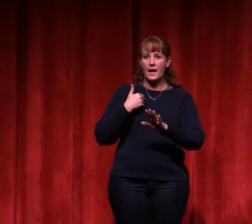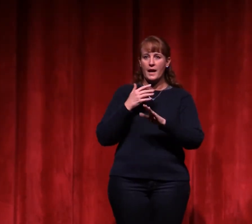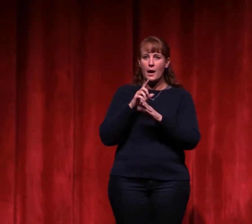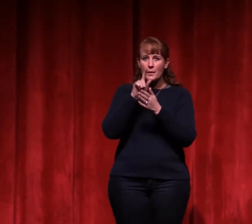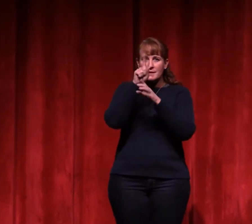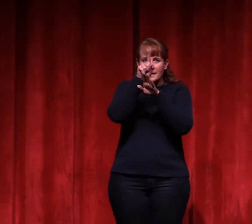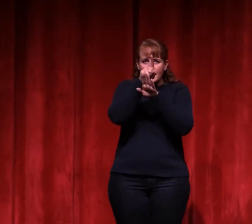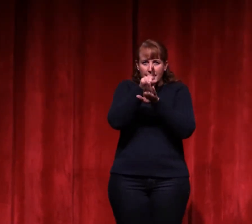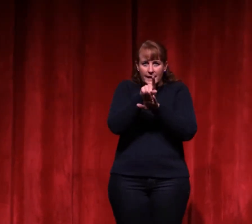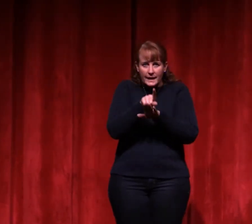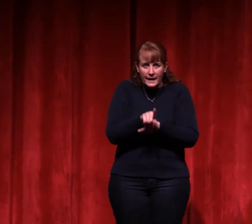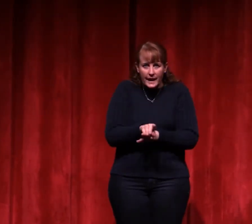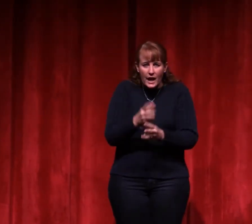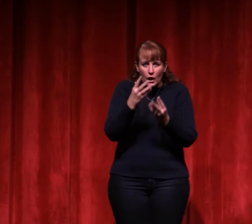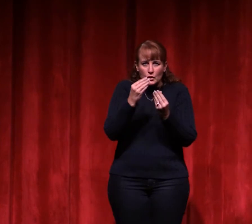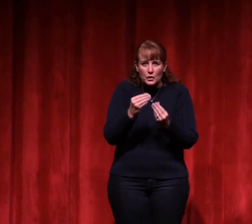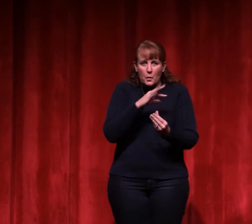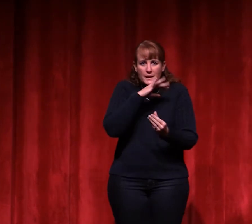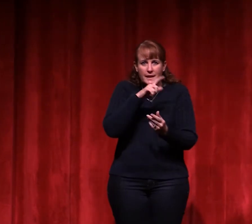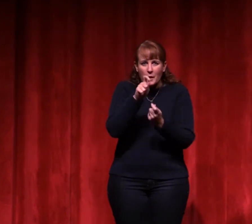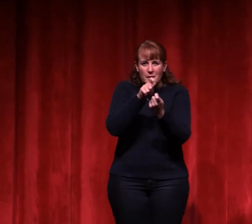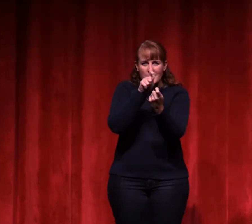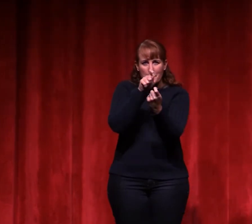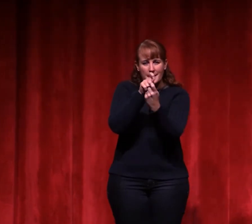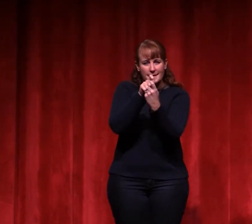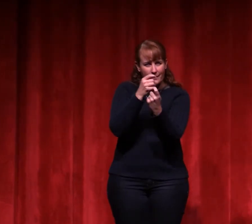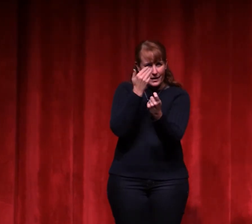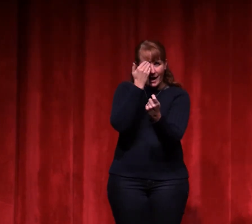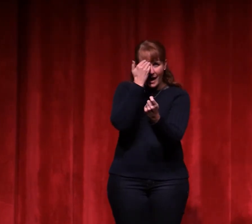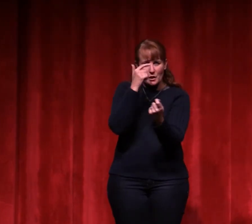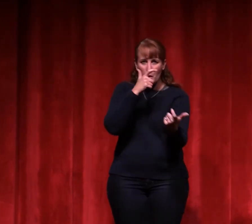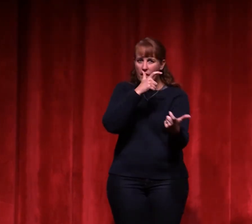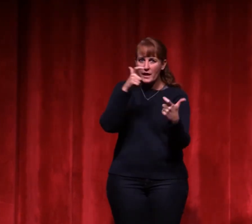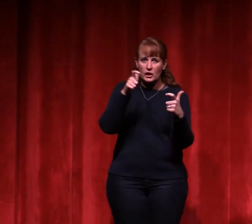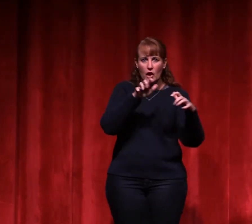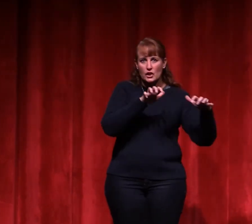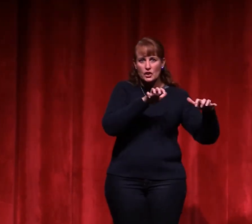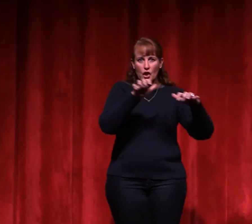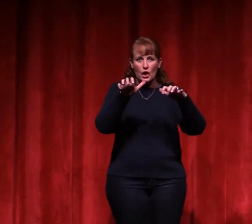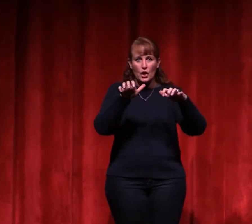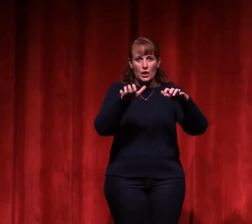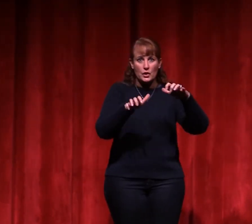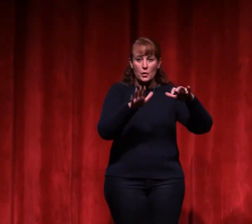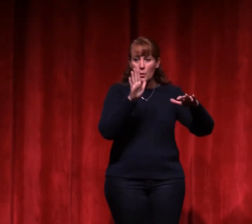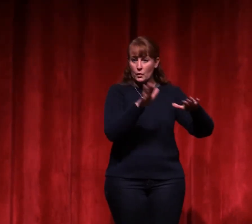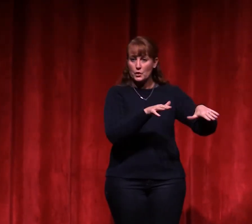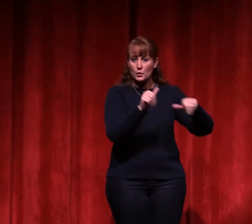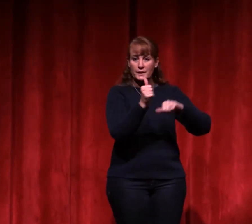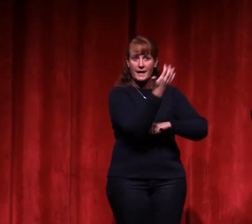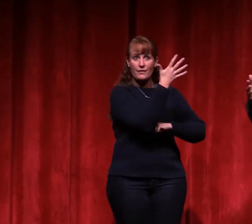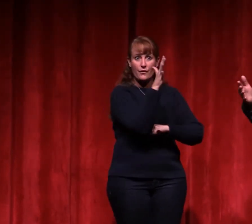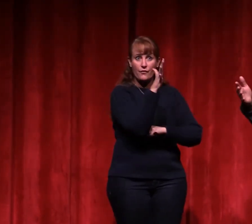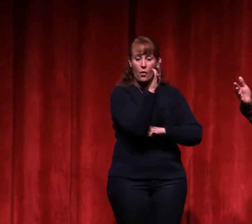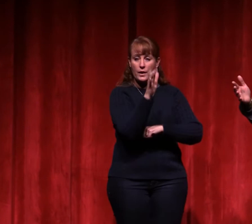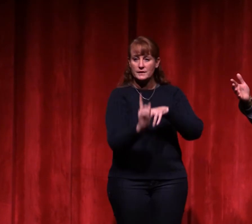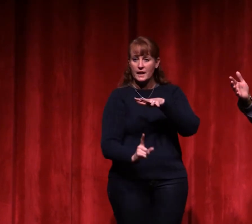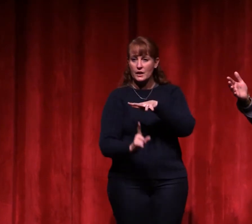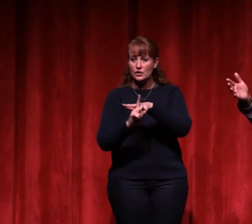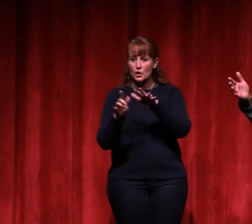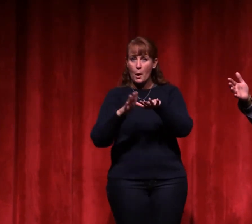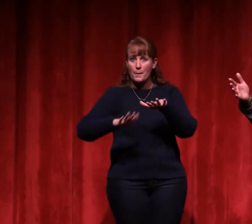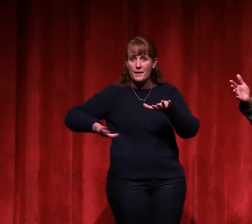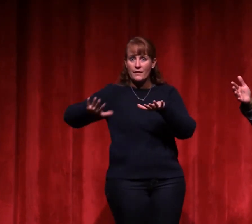bank with detailed certainty that a large herd was going to exit the forest and come into the field at